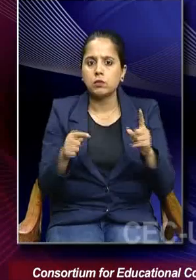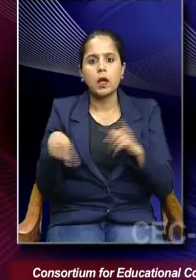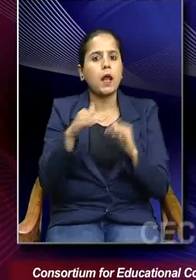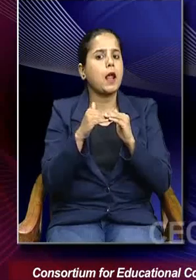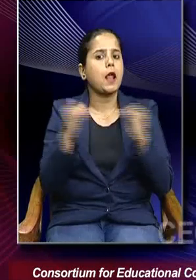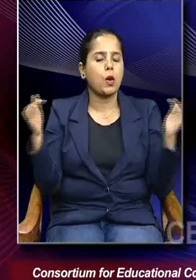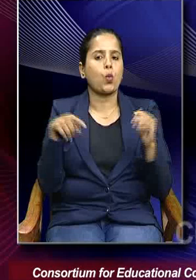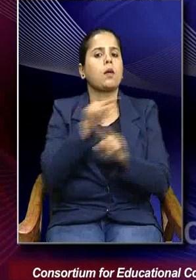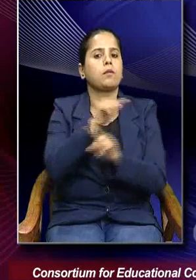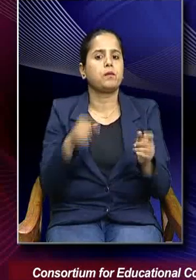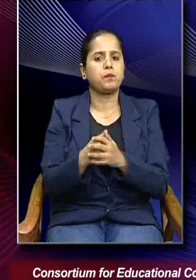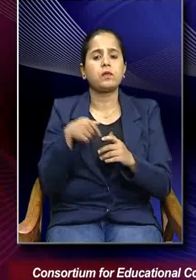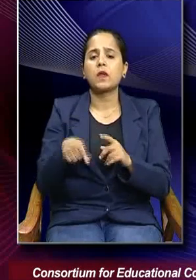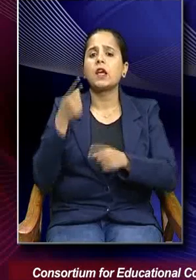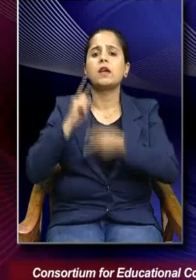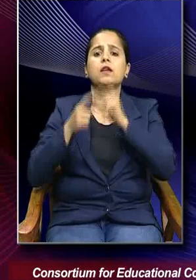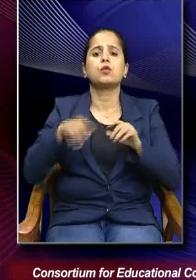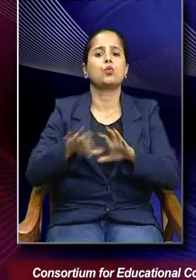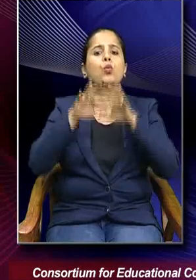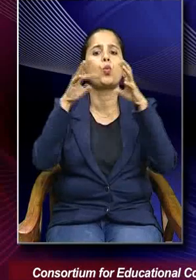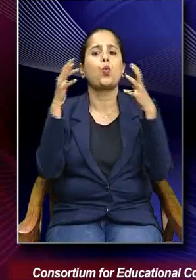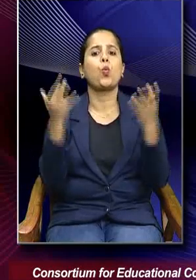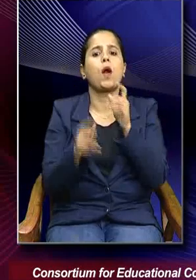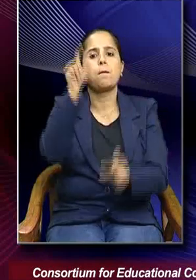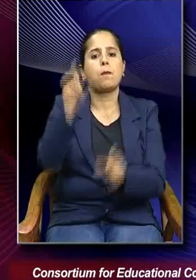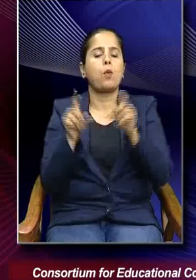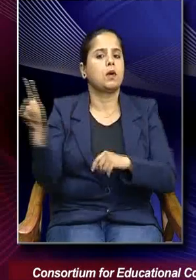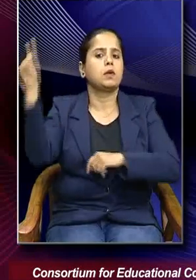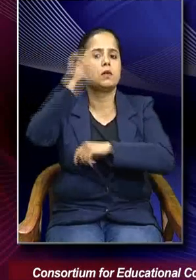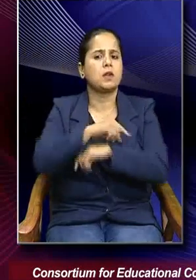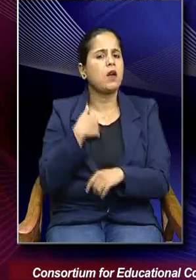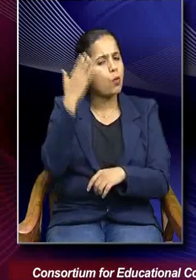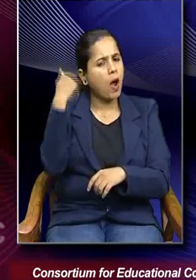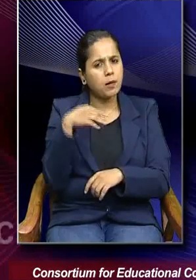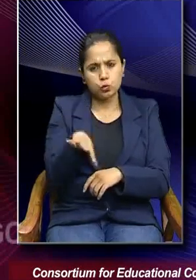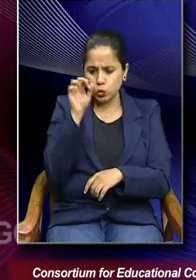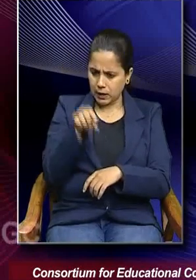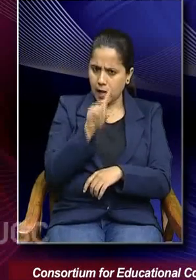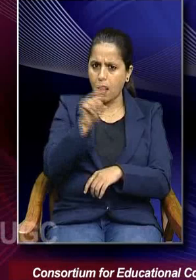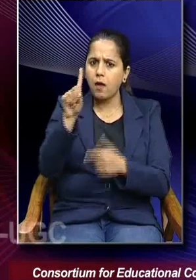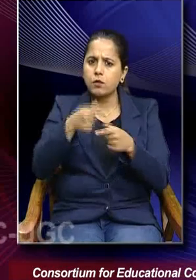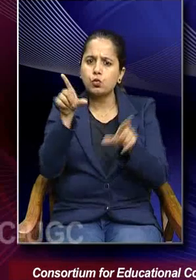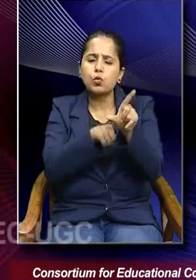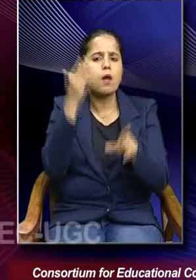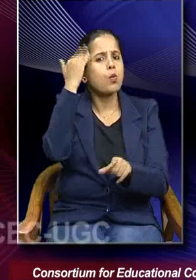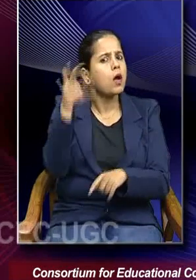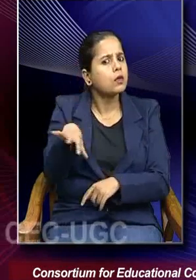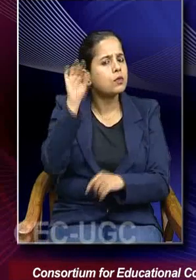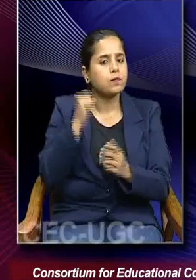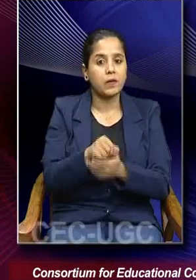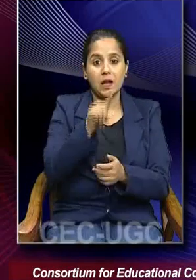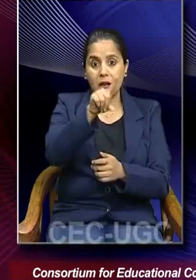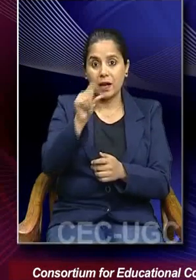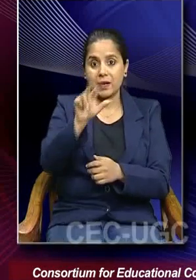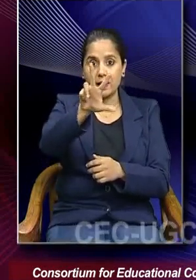the history of World Population Day. Why did we choose 11 July? And the reason is that in